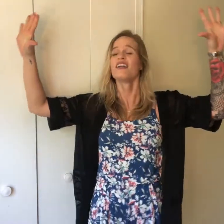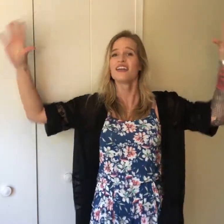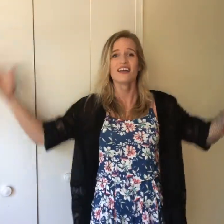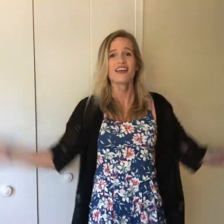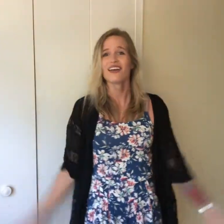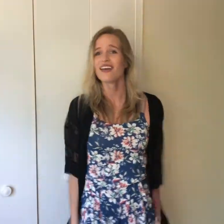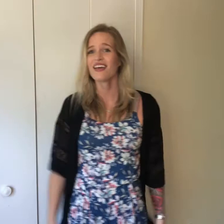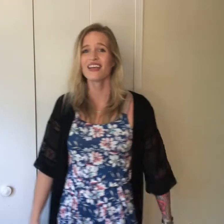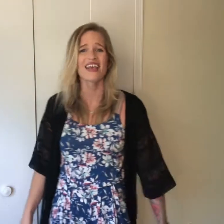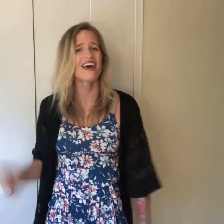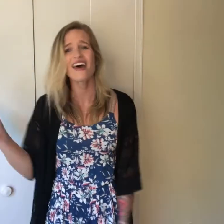imagine.